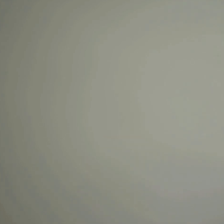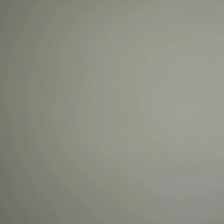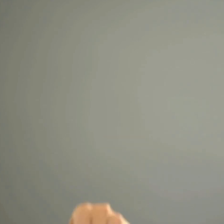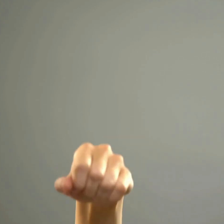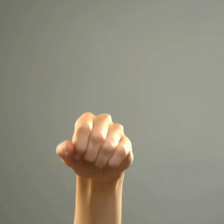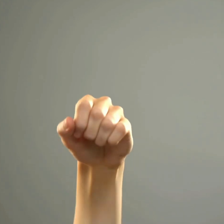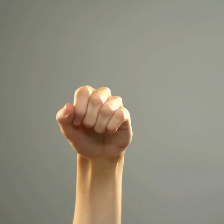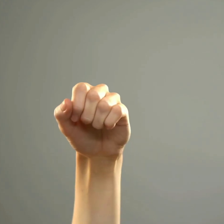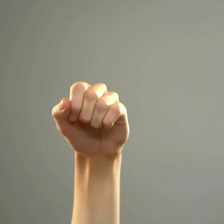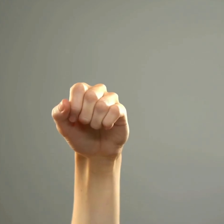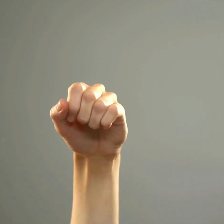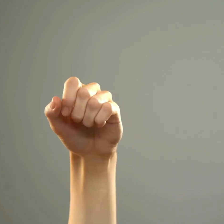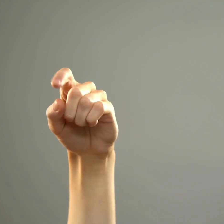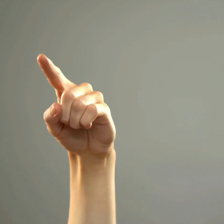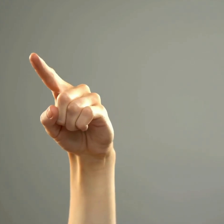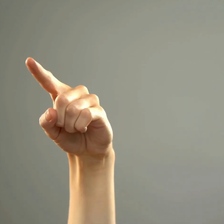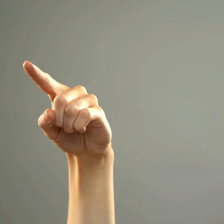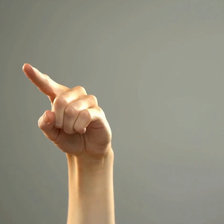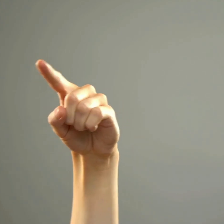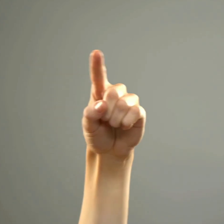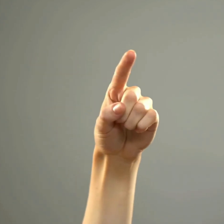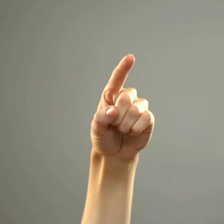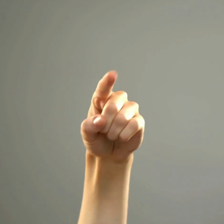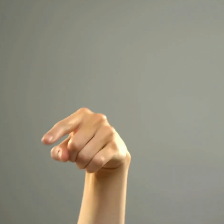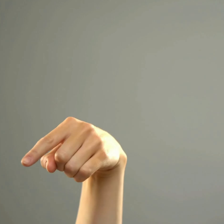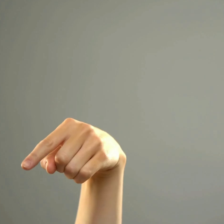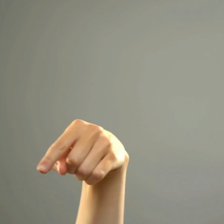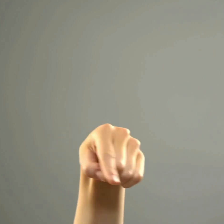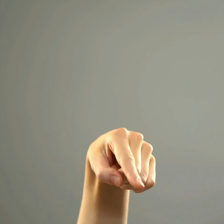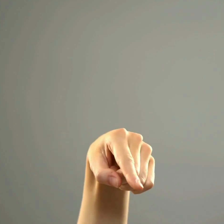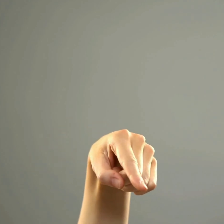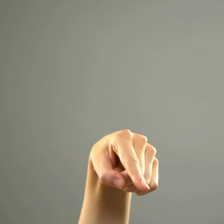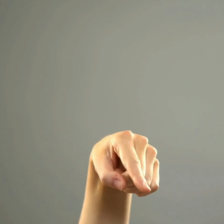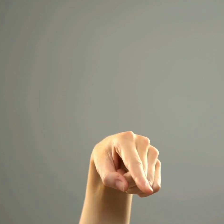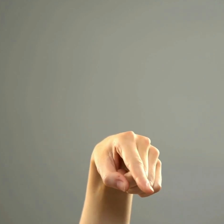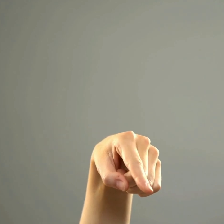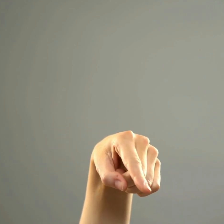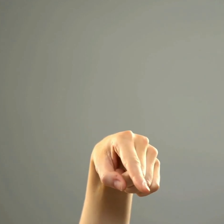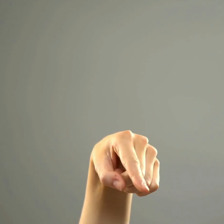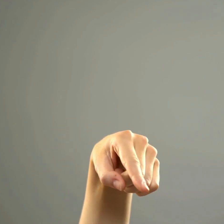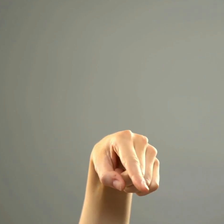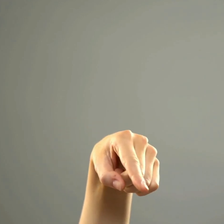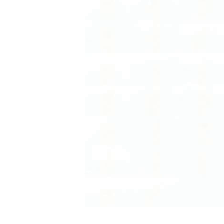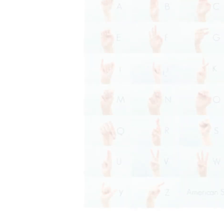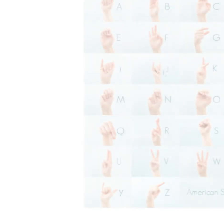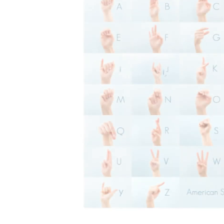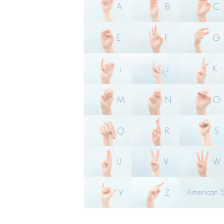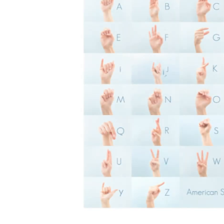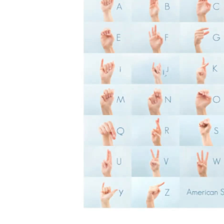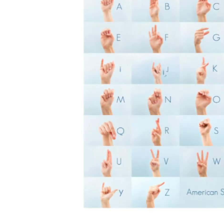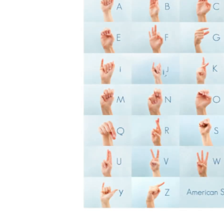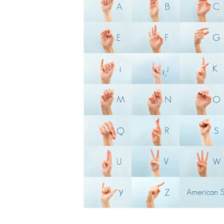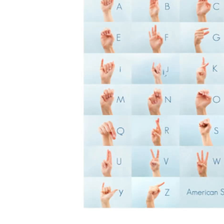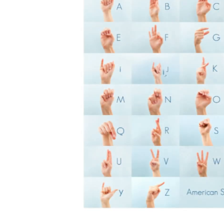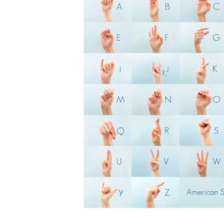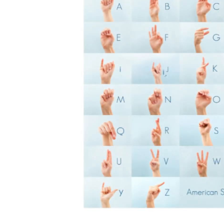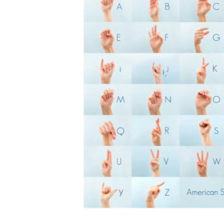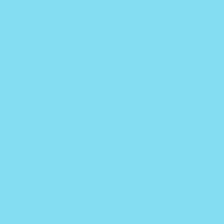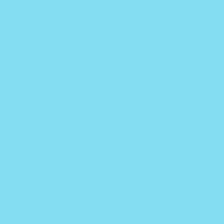Palm out, index finger up, and air draw that Z. When you are making the signs for each letter, you can use